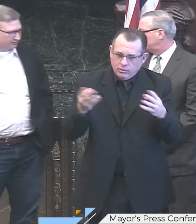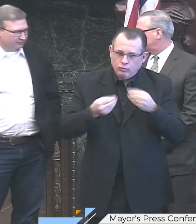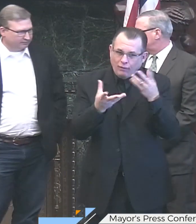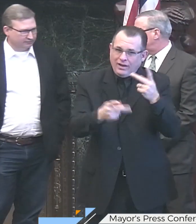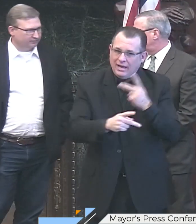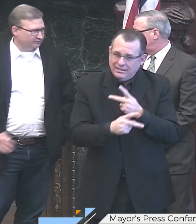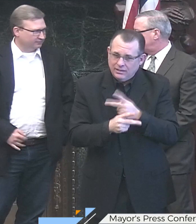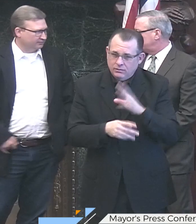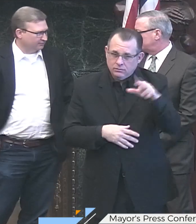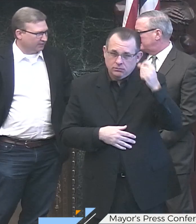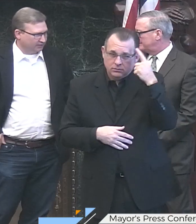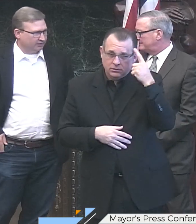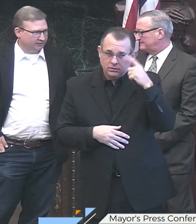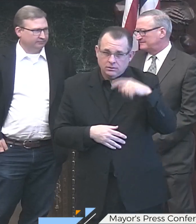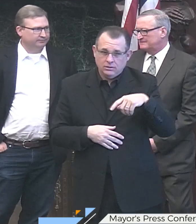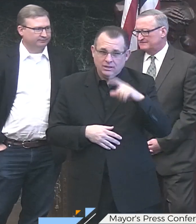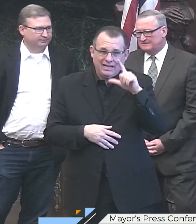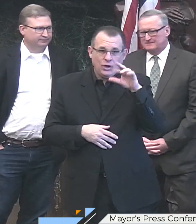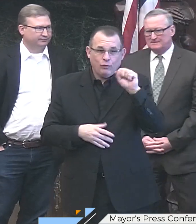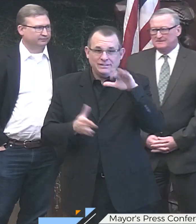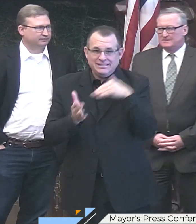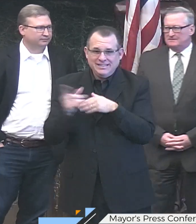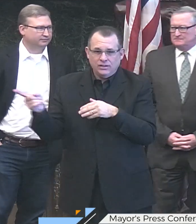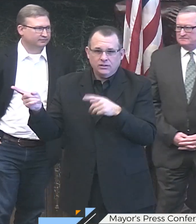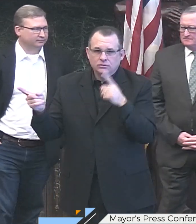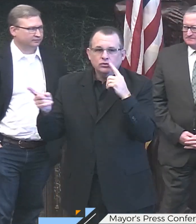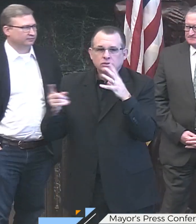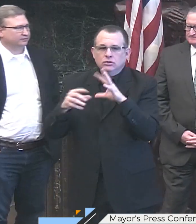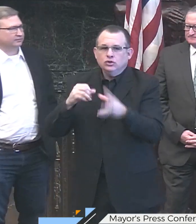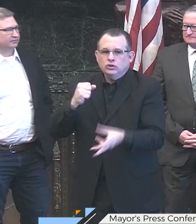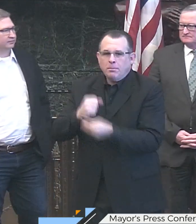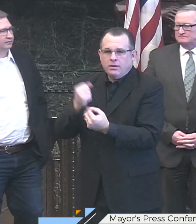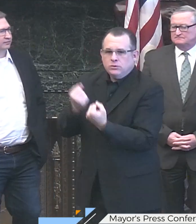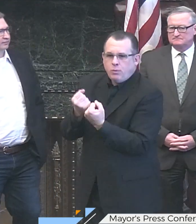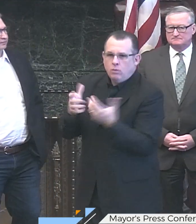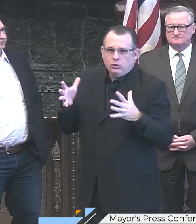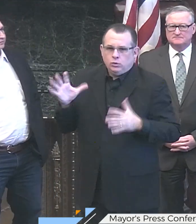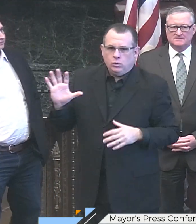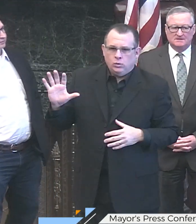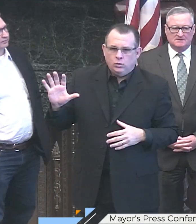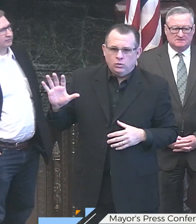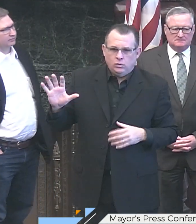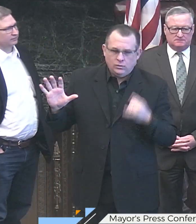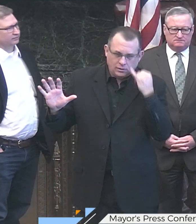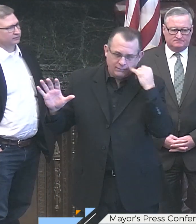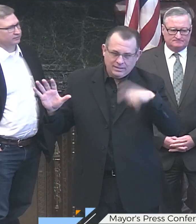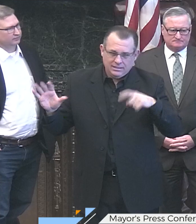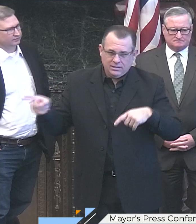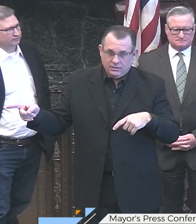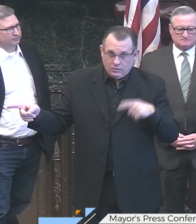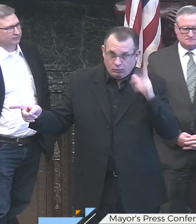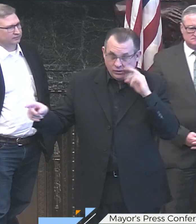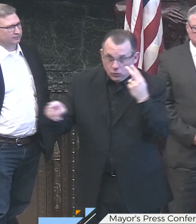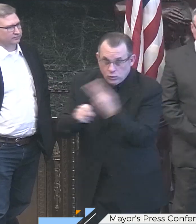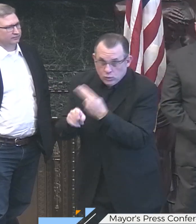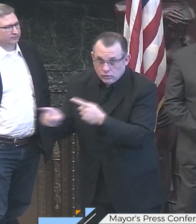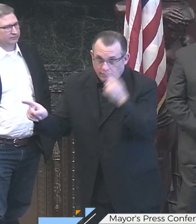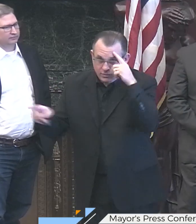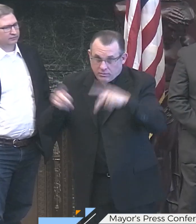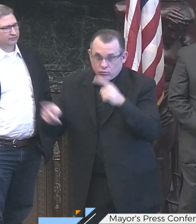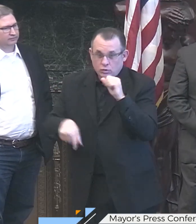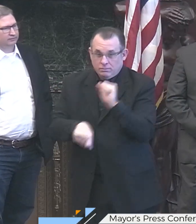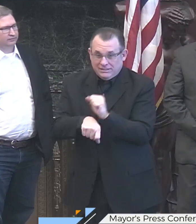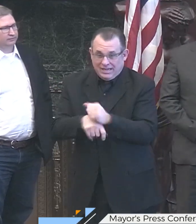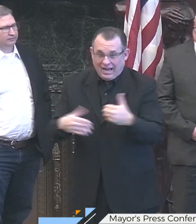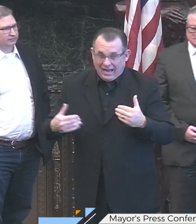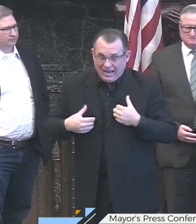not the one hospital in Philadelphia. And it's not clear at this point whether this hospital will be used for patients with the coronavirus infection